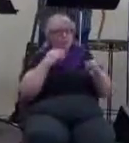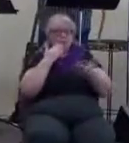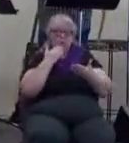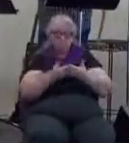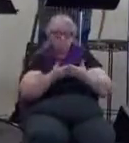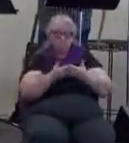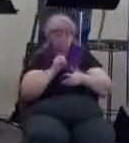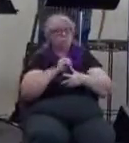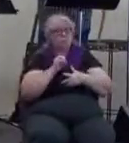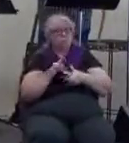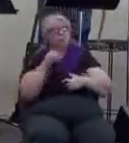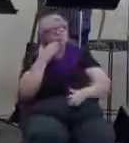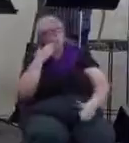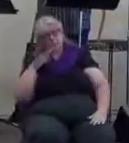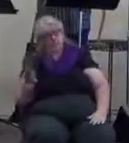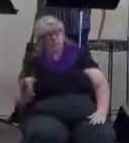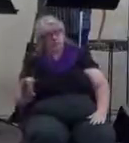be bad.